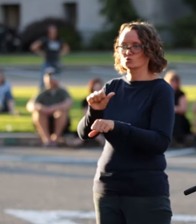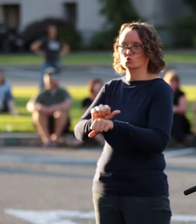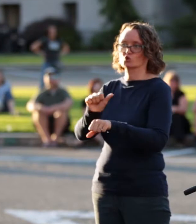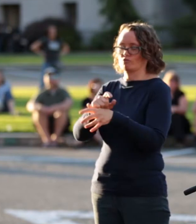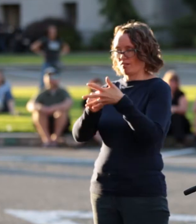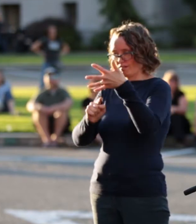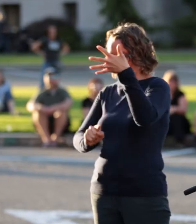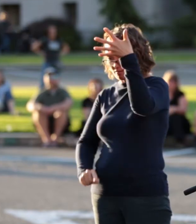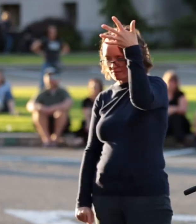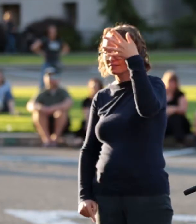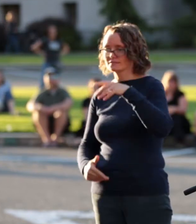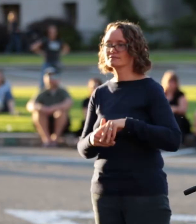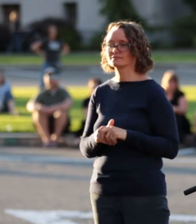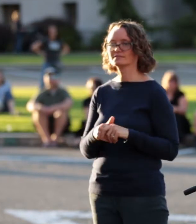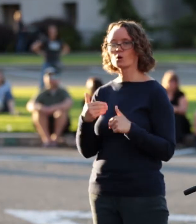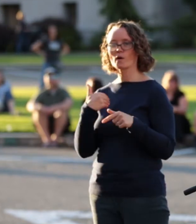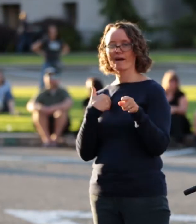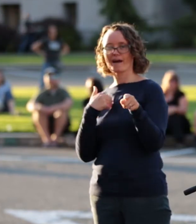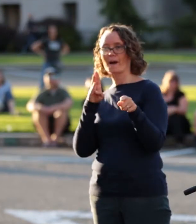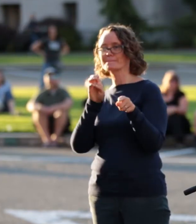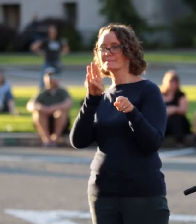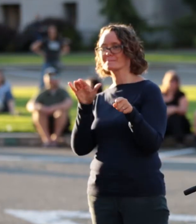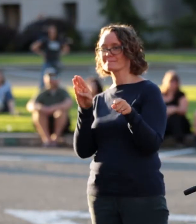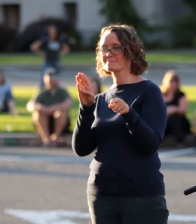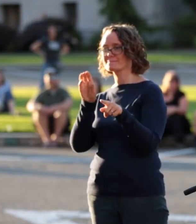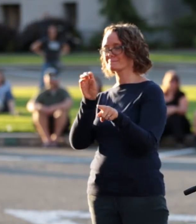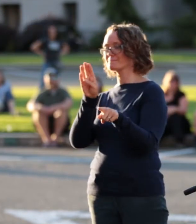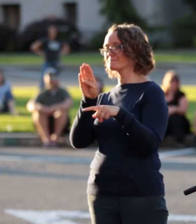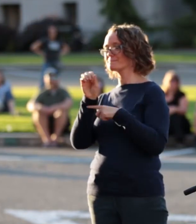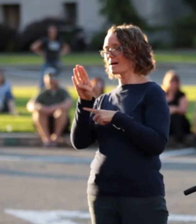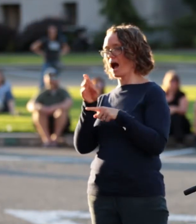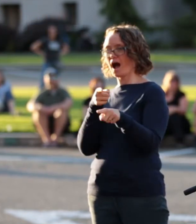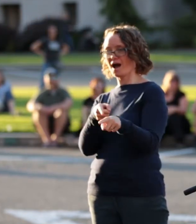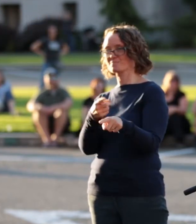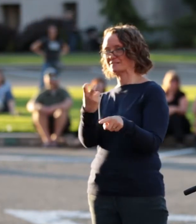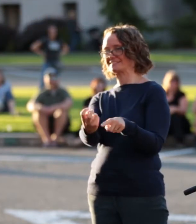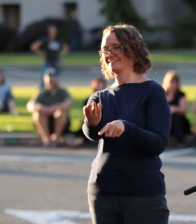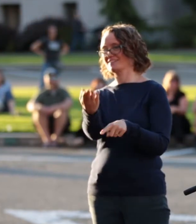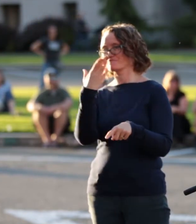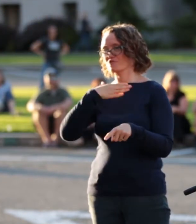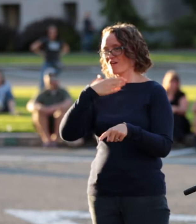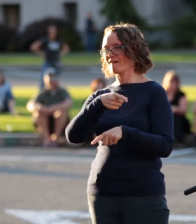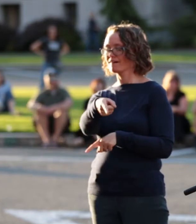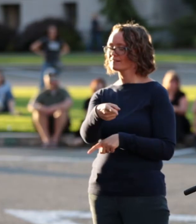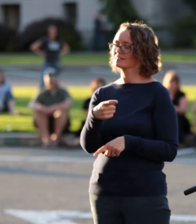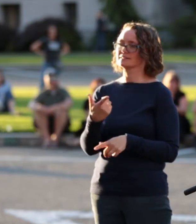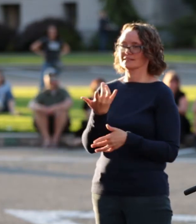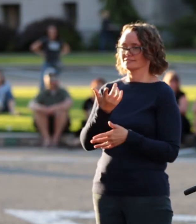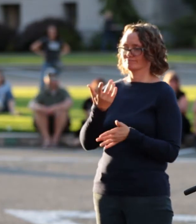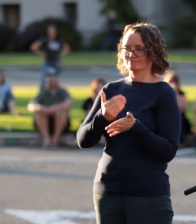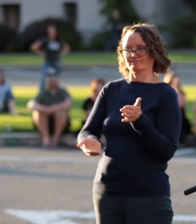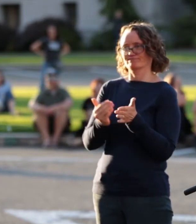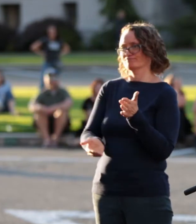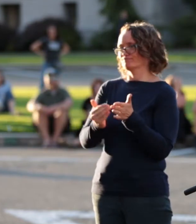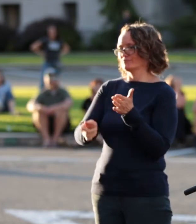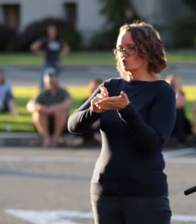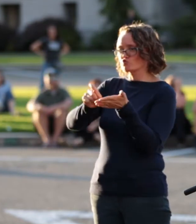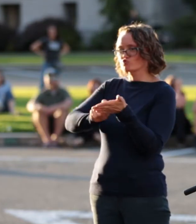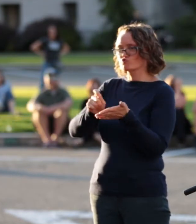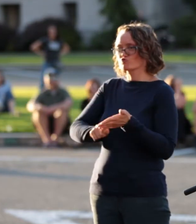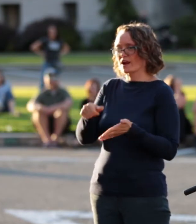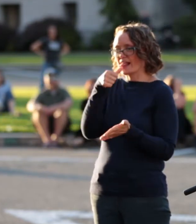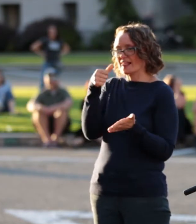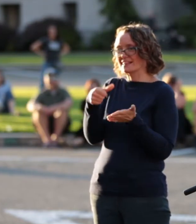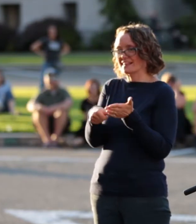Bob Ziegler especially, sitting right here on the front row, who regularly write letters to the editor to keep the issues facing our immigrant neighbors on